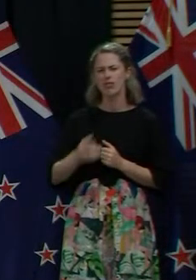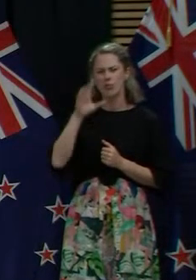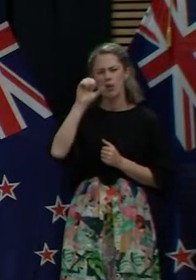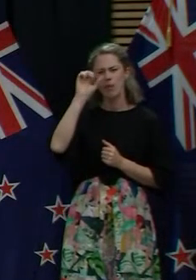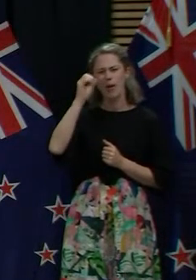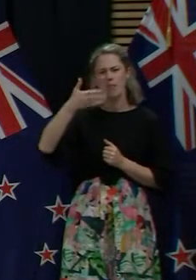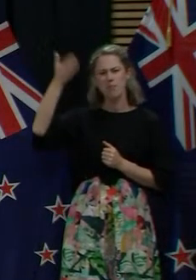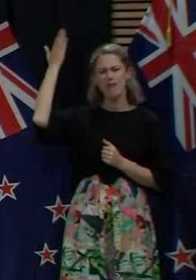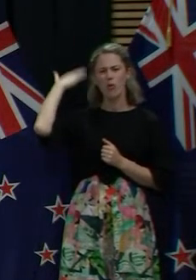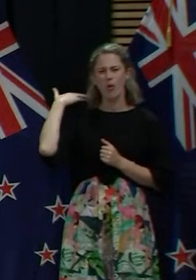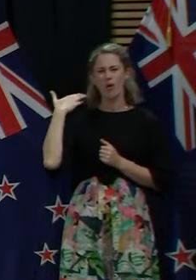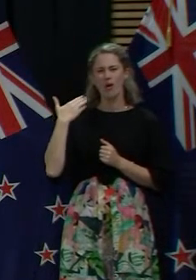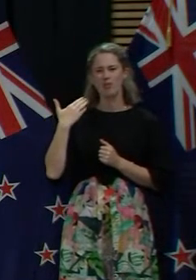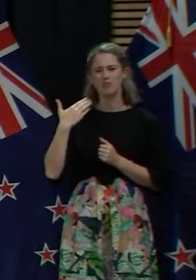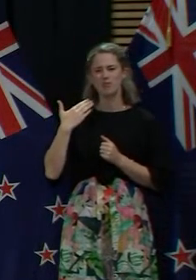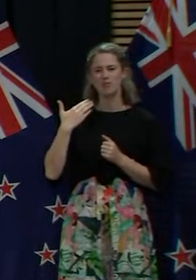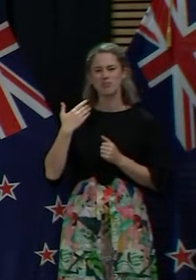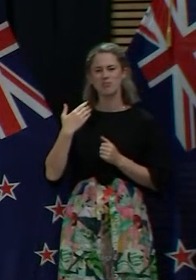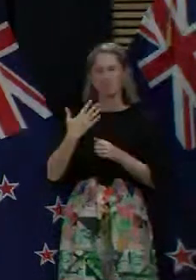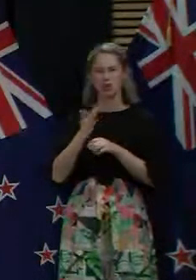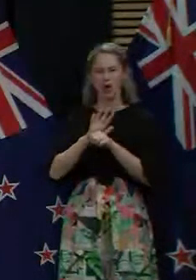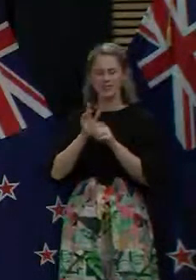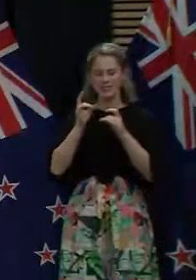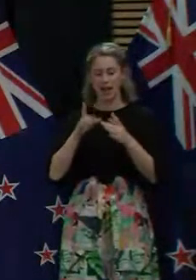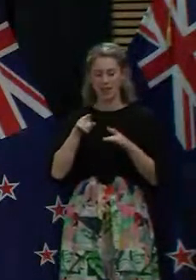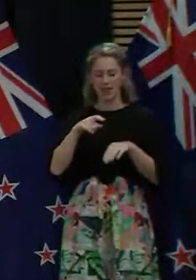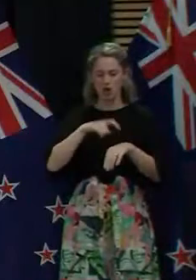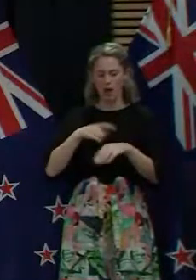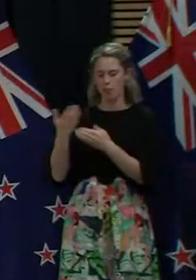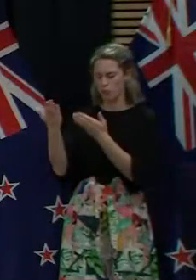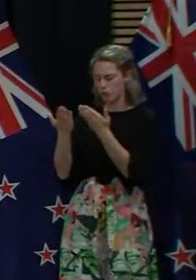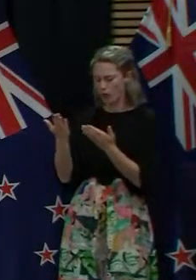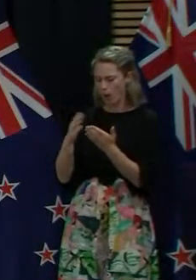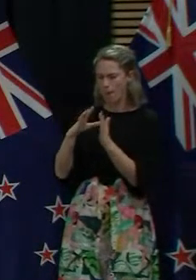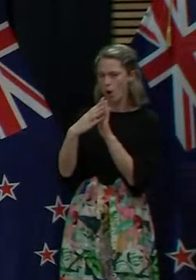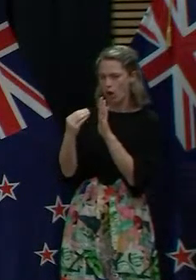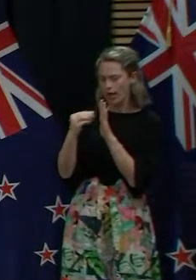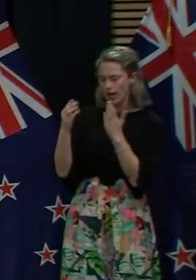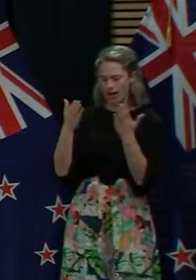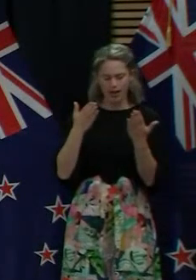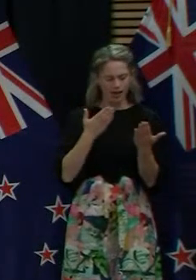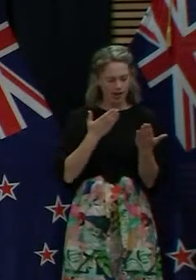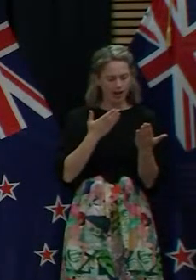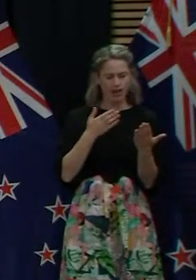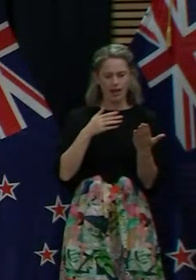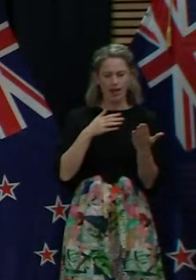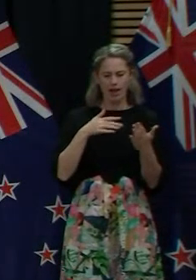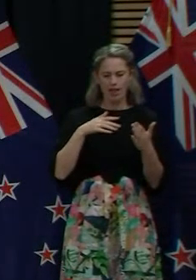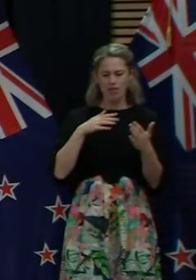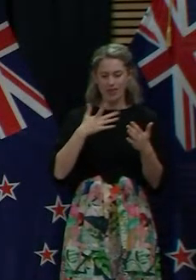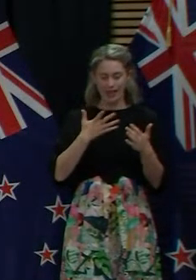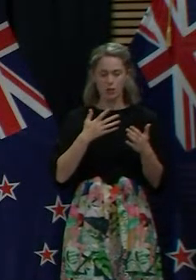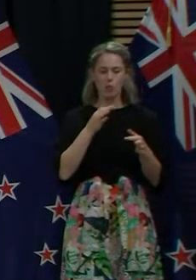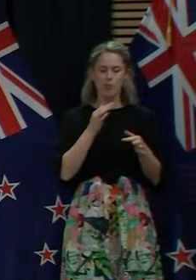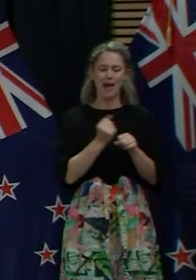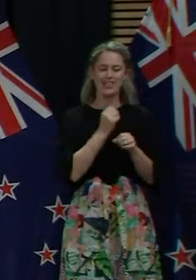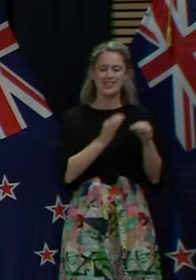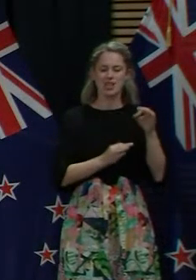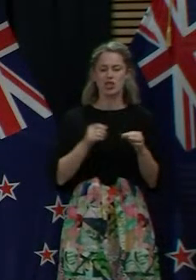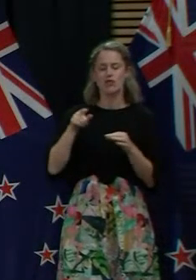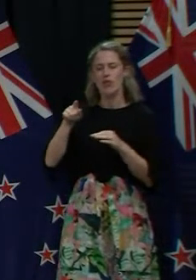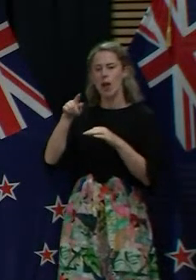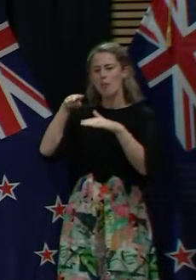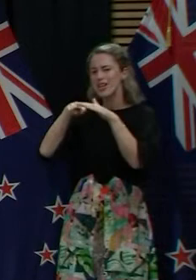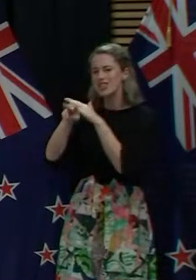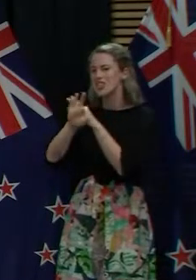beginning of COVID, and we chose a course that meant that modelling didn't come to pass. And so that's why we get it